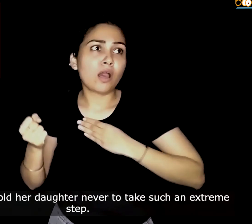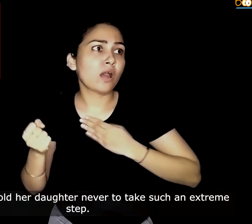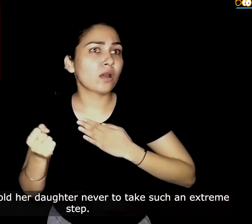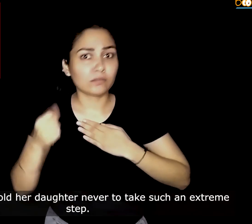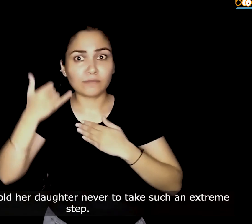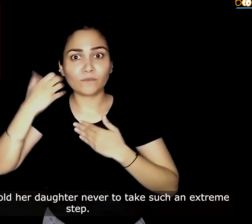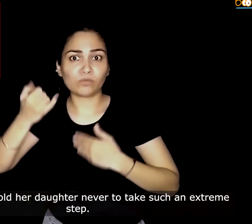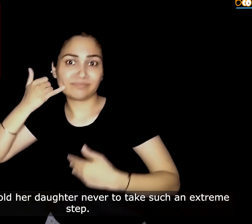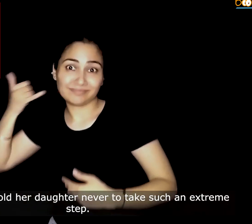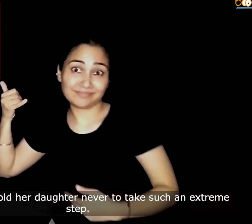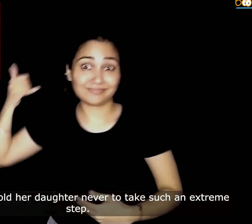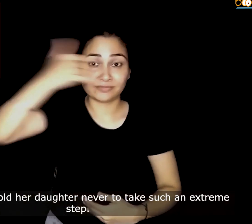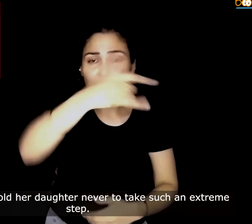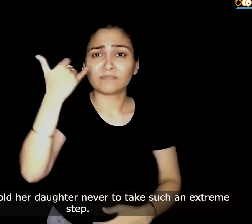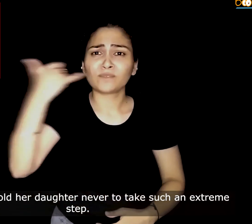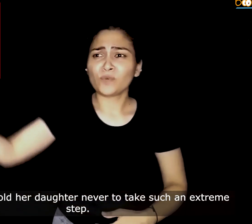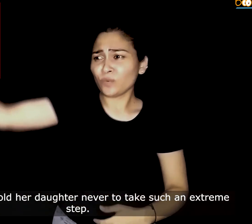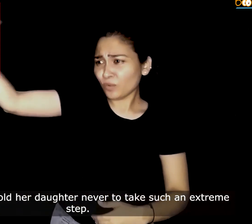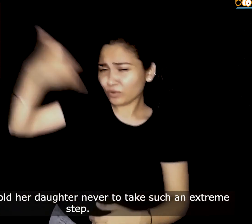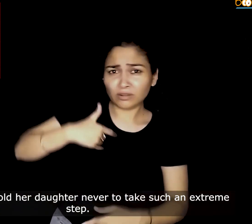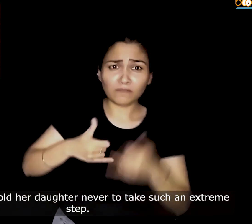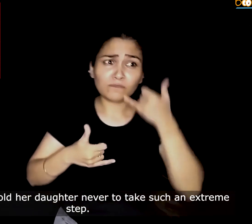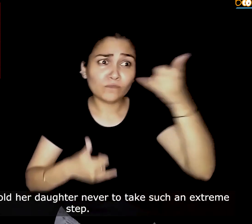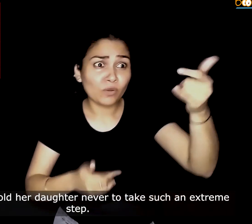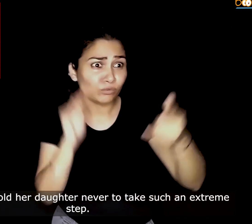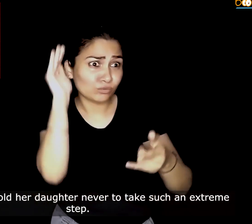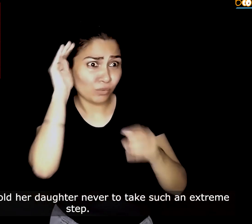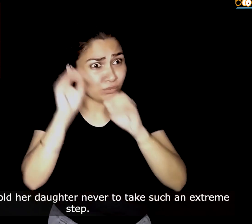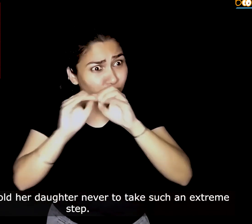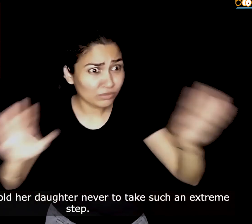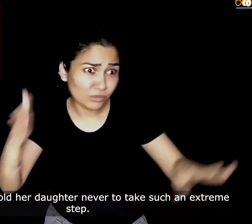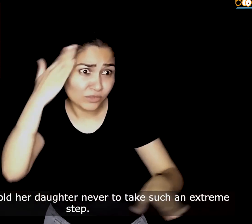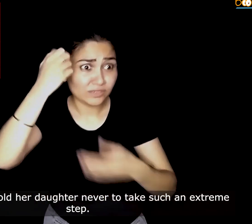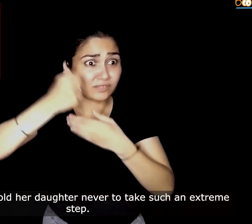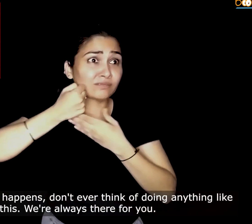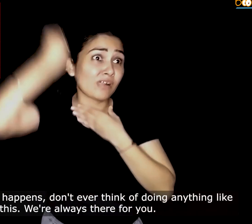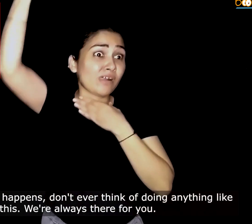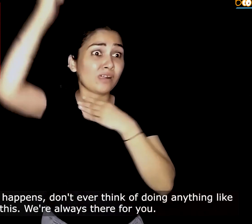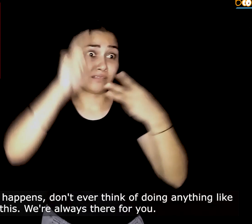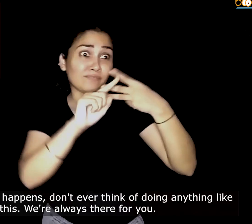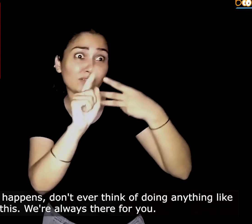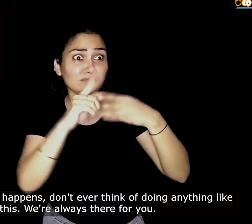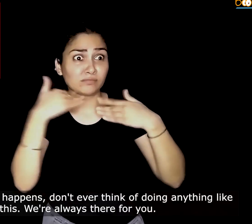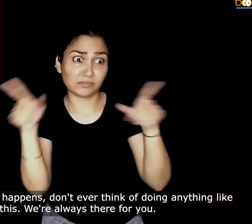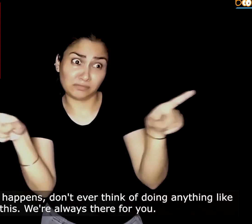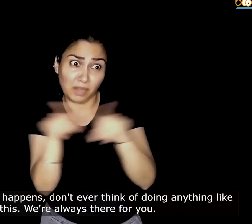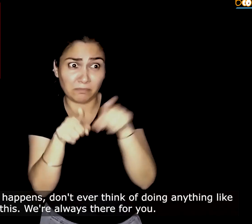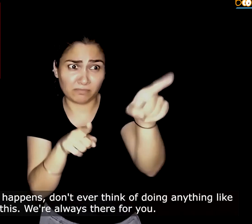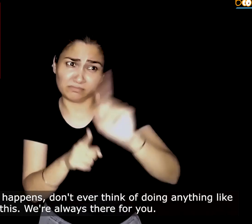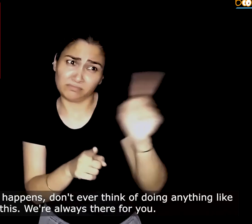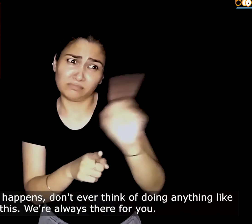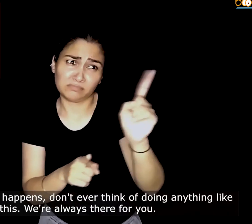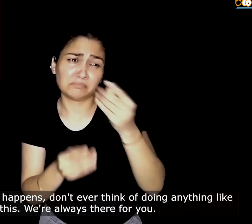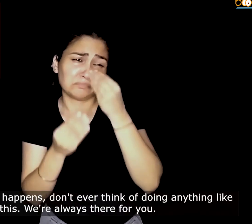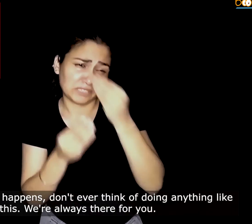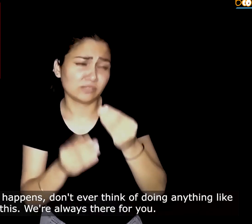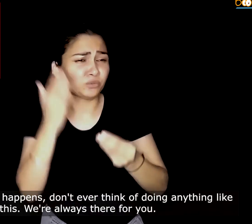called and told her daughter never to take such an extreme step no matter what happens don't ever think of doing